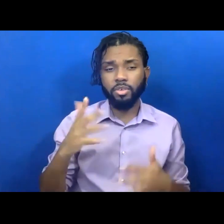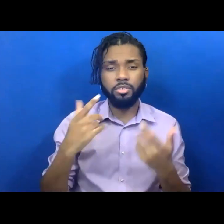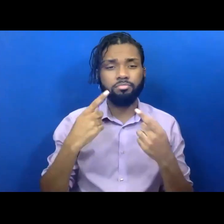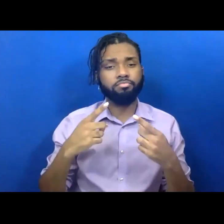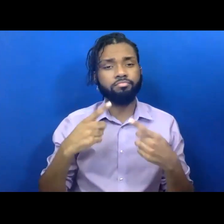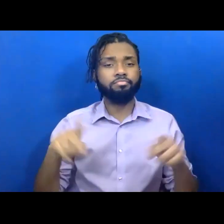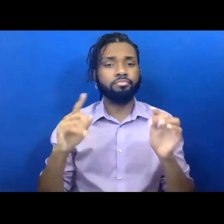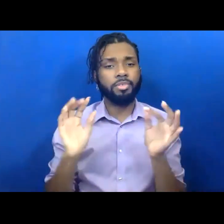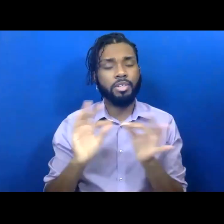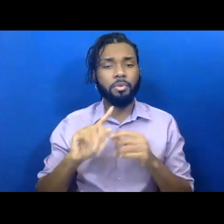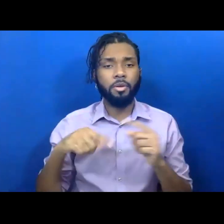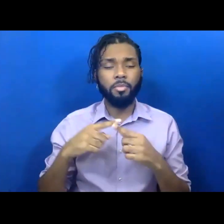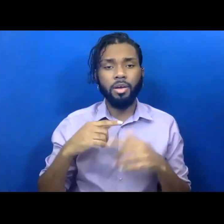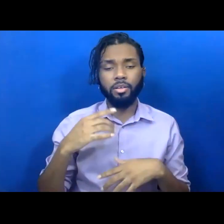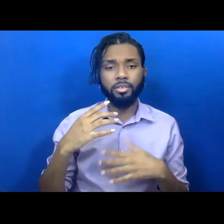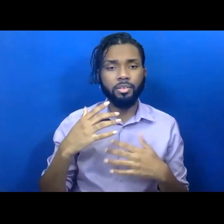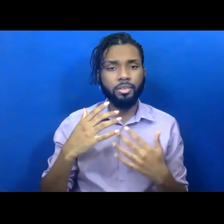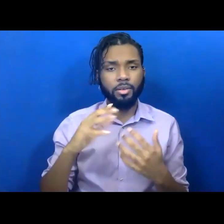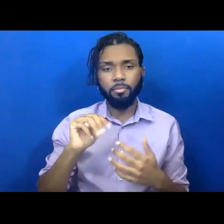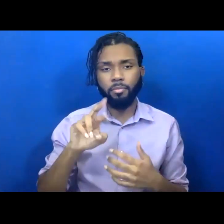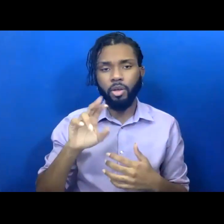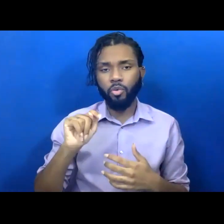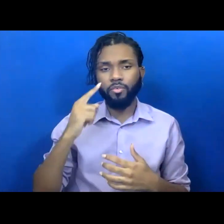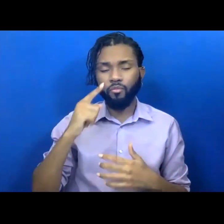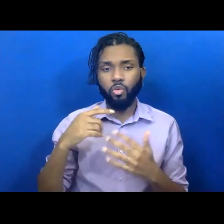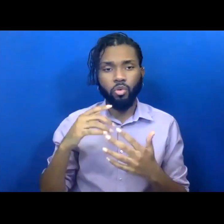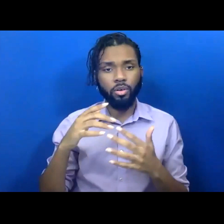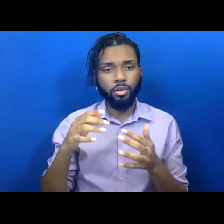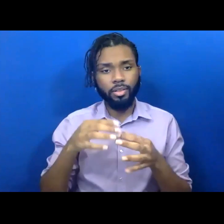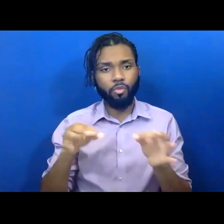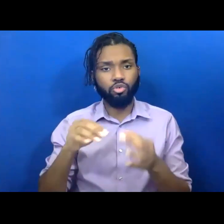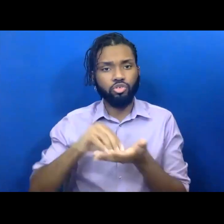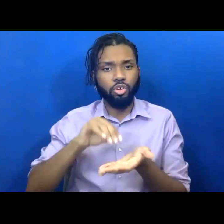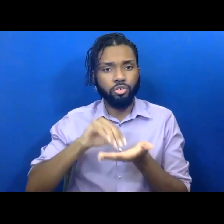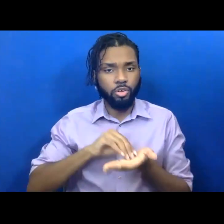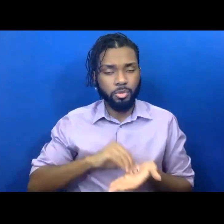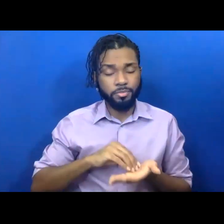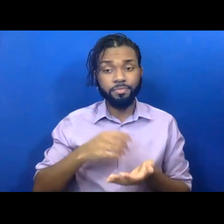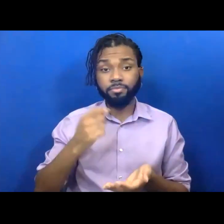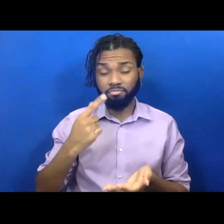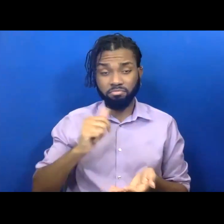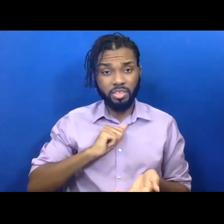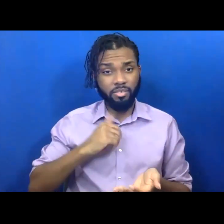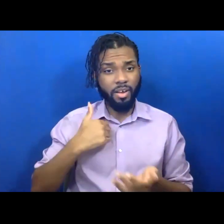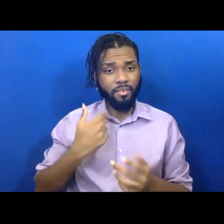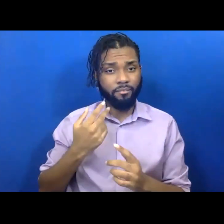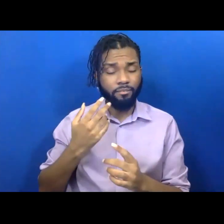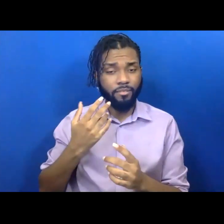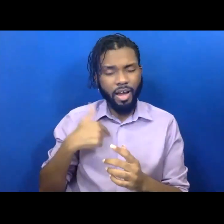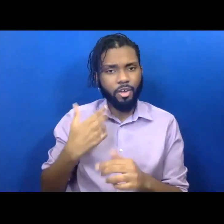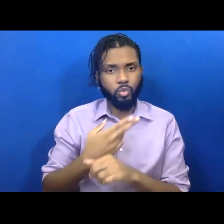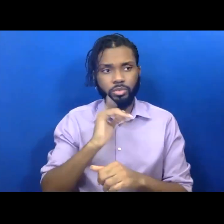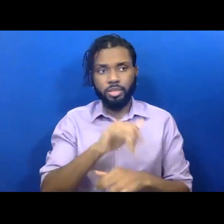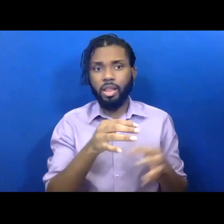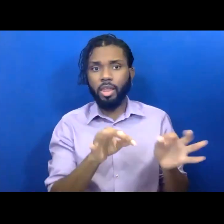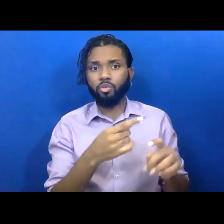intellectual merits of language documentation. And, I can tell you for myself that I have used that language from